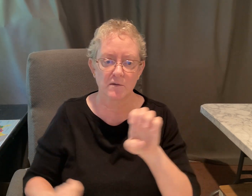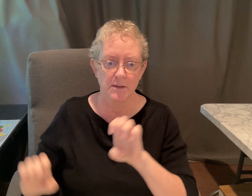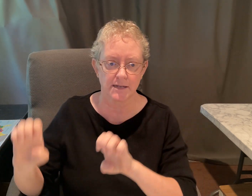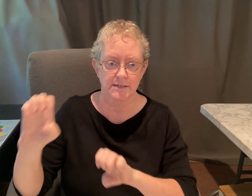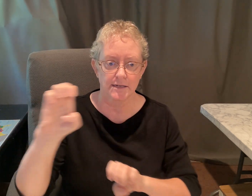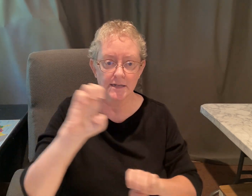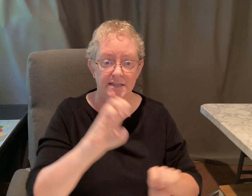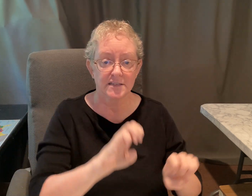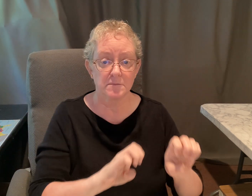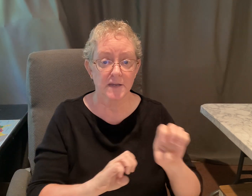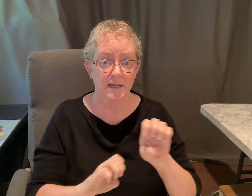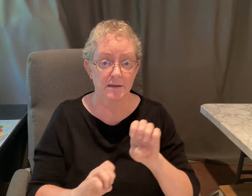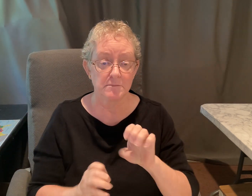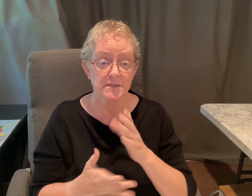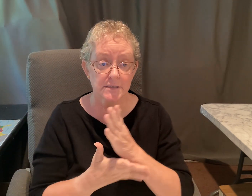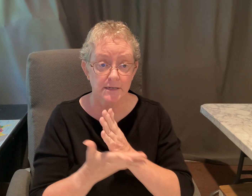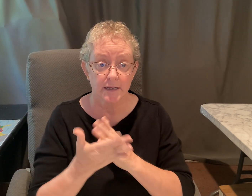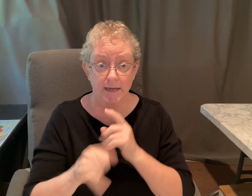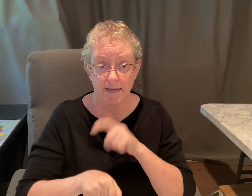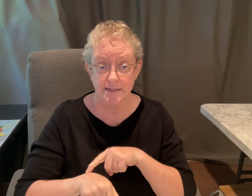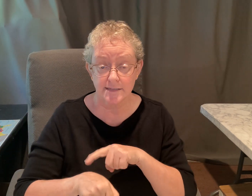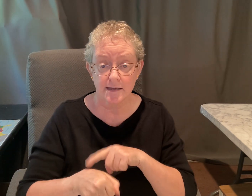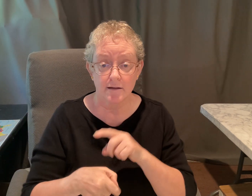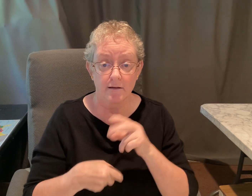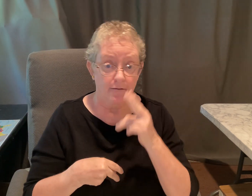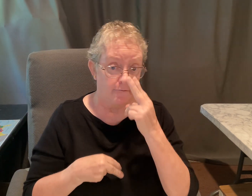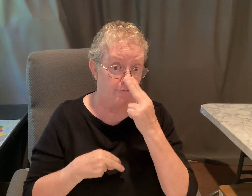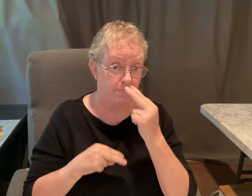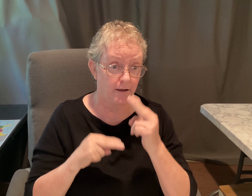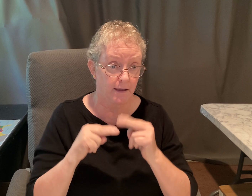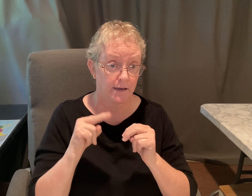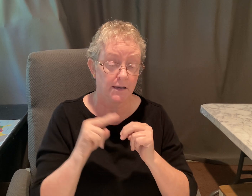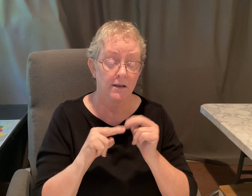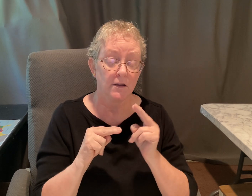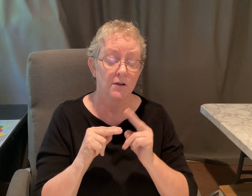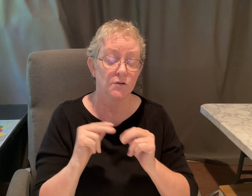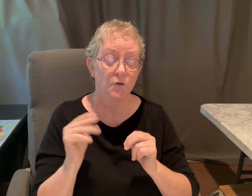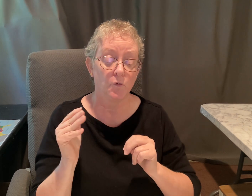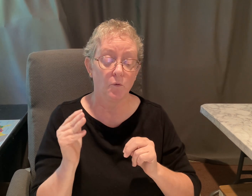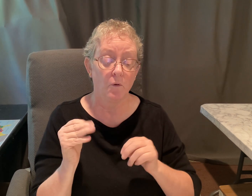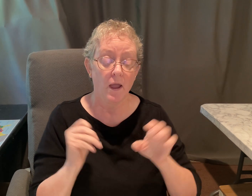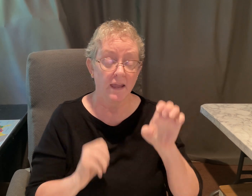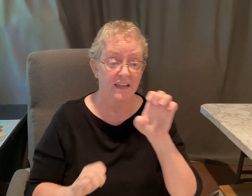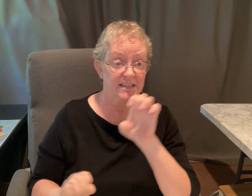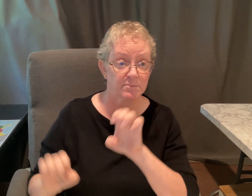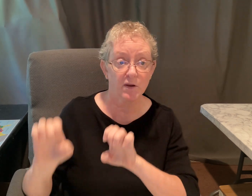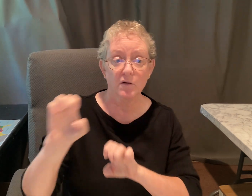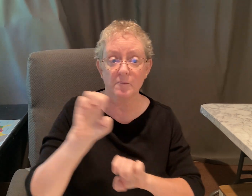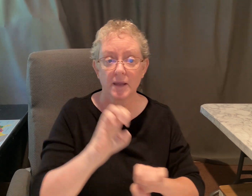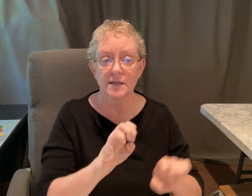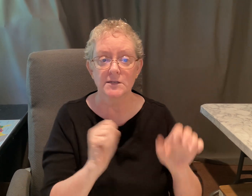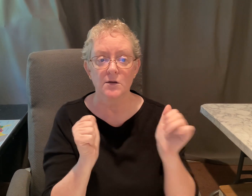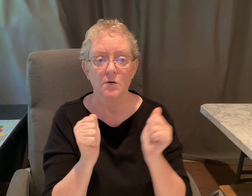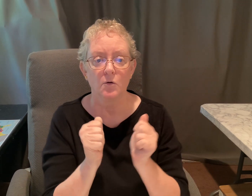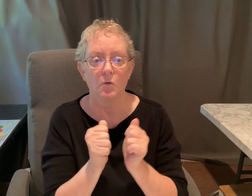Experiment. Sometimes it's fun to experiment